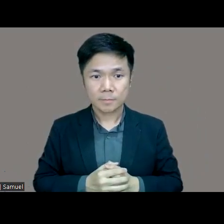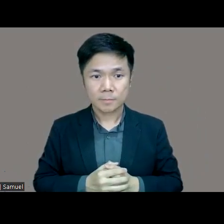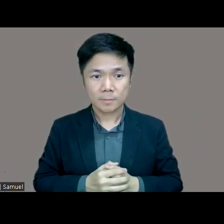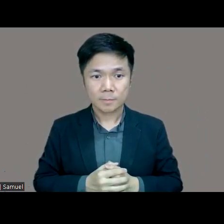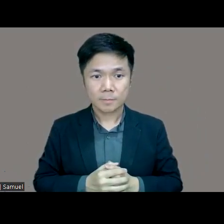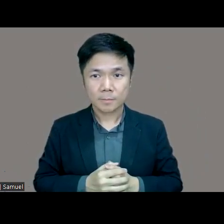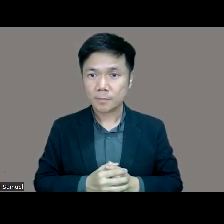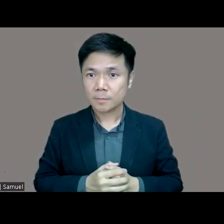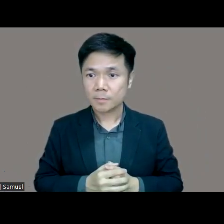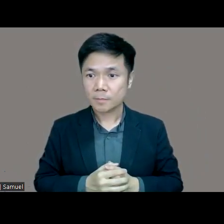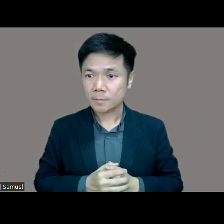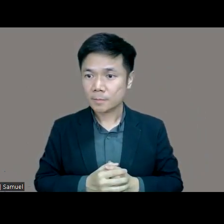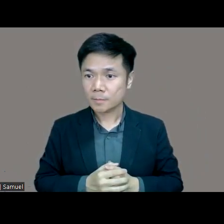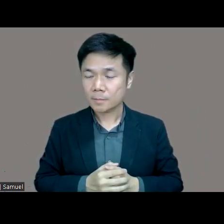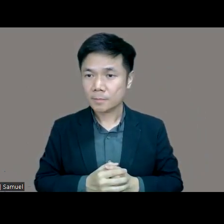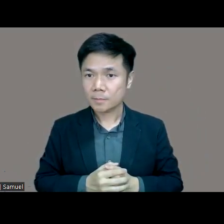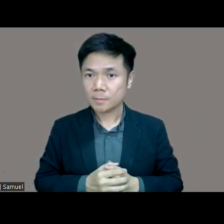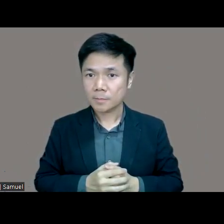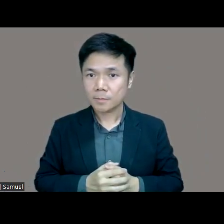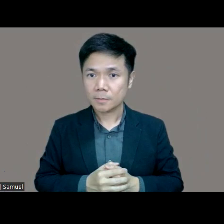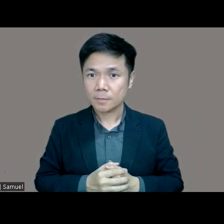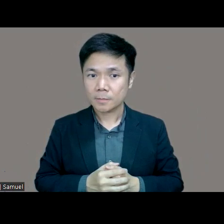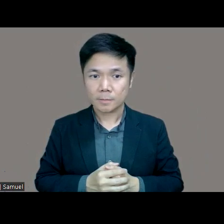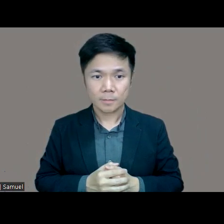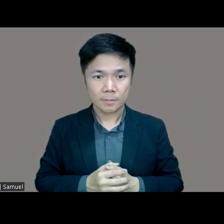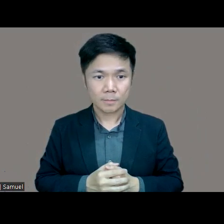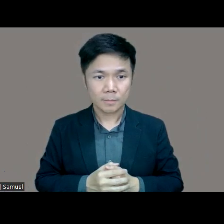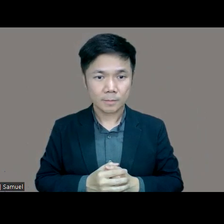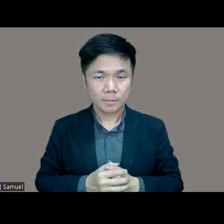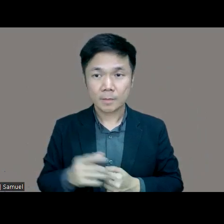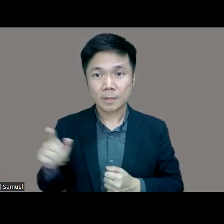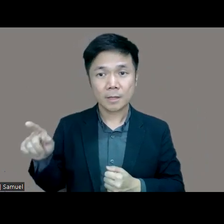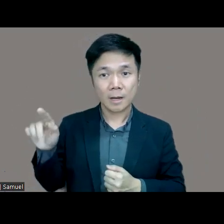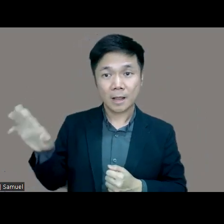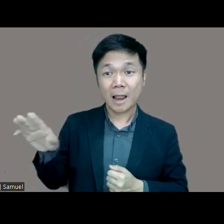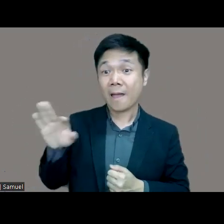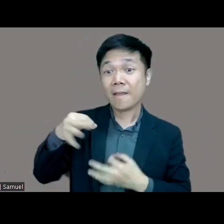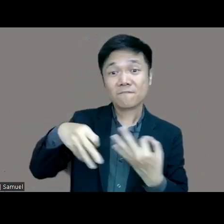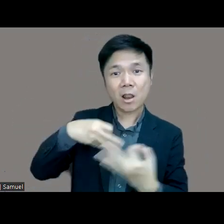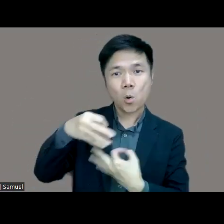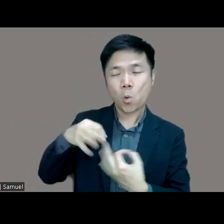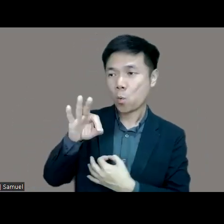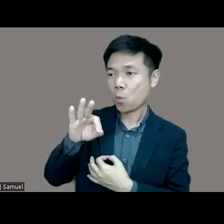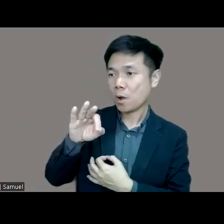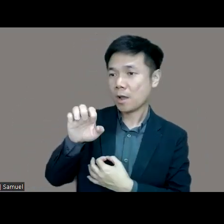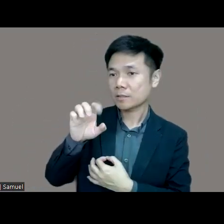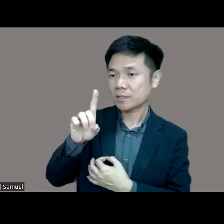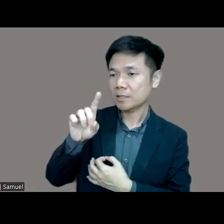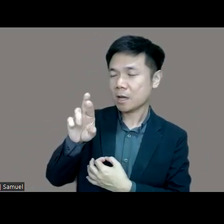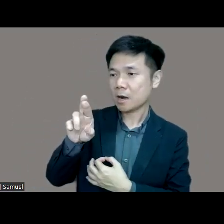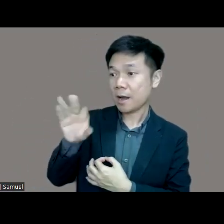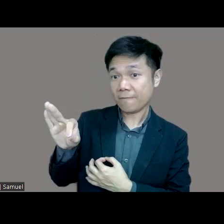some of the fellows, the International Disability Alliance fellows with whom we've